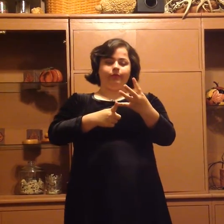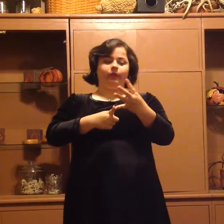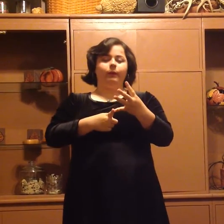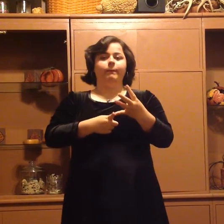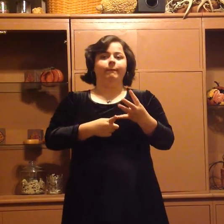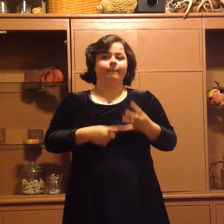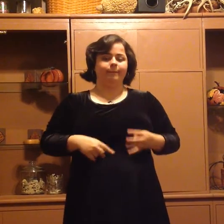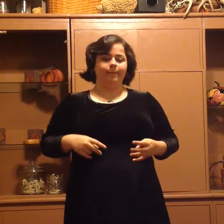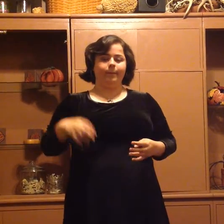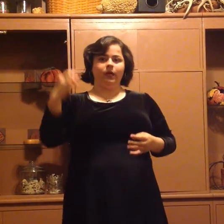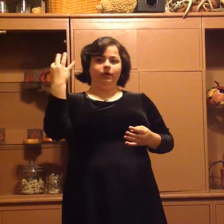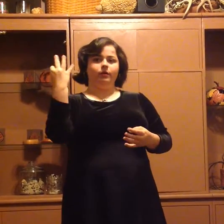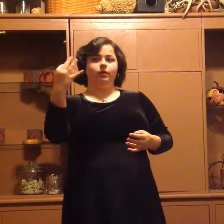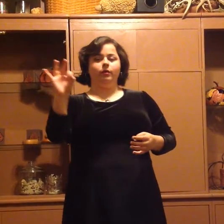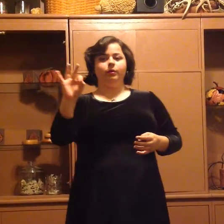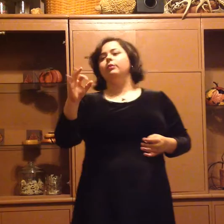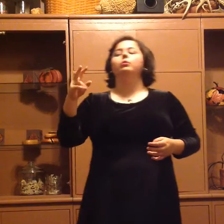and a Napoleon bear.